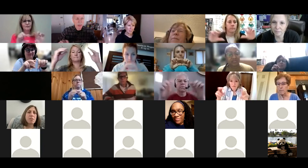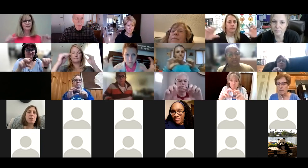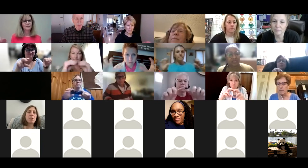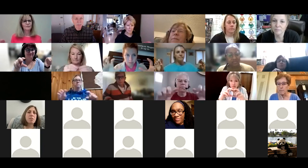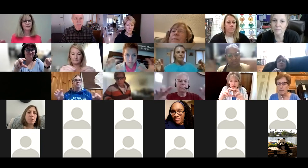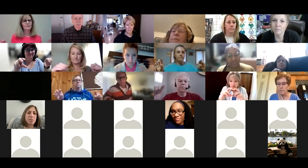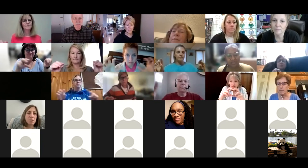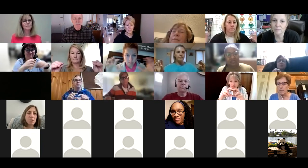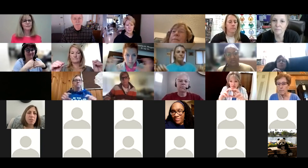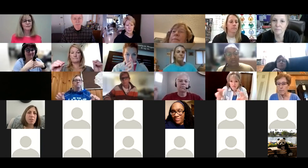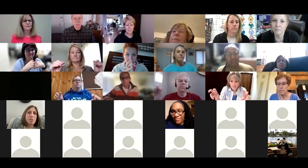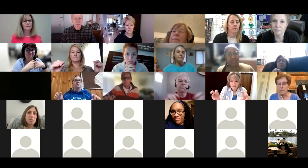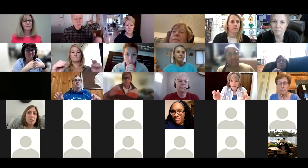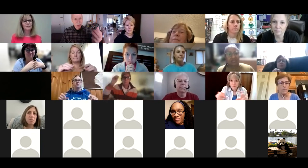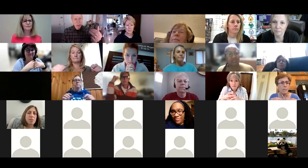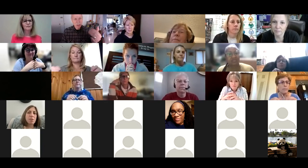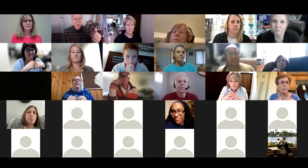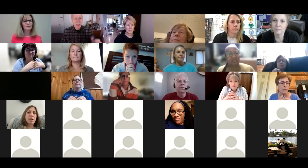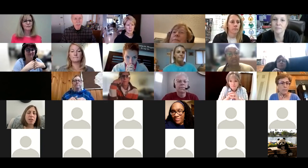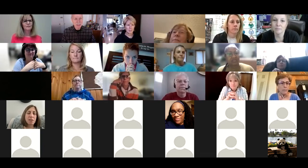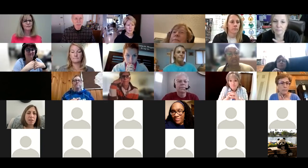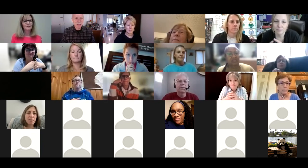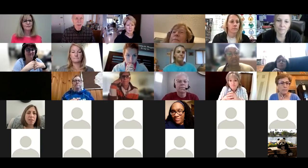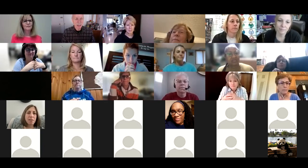whammy. Dorothy, explain that back to me. Go ahead.